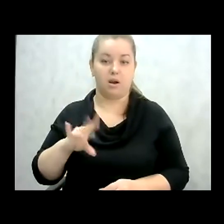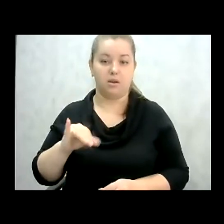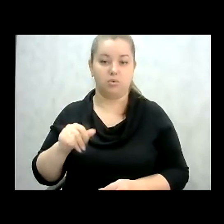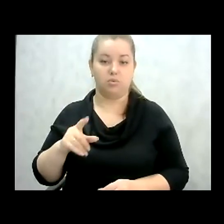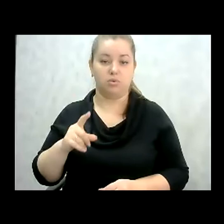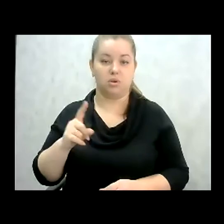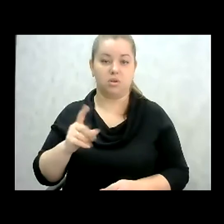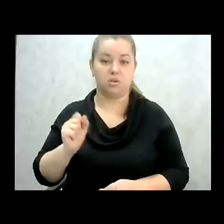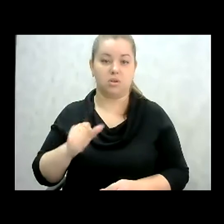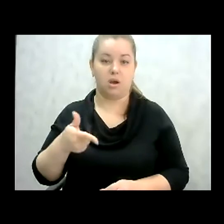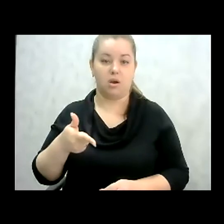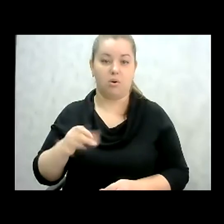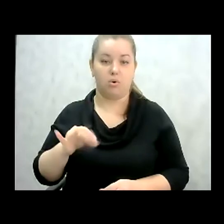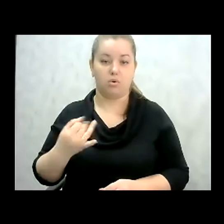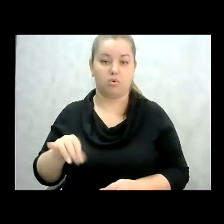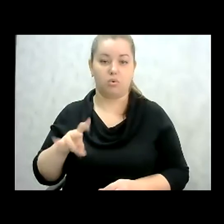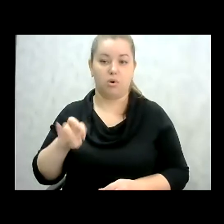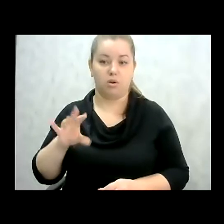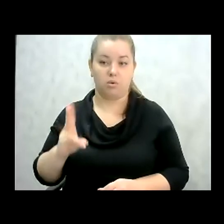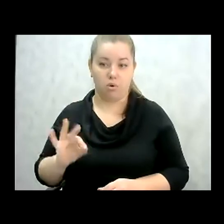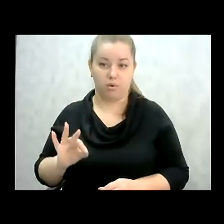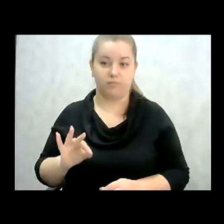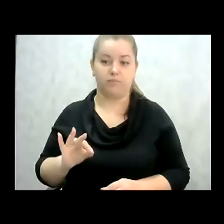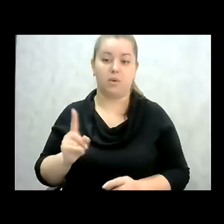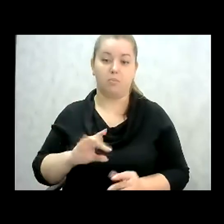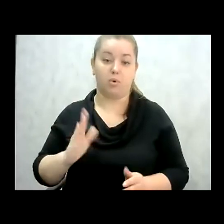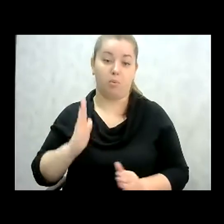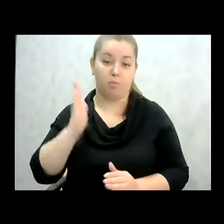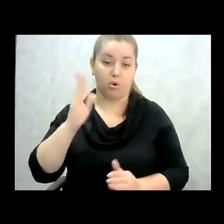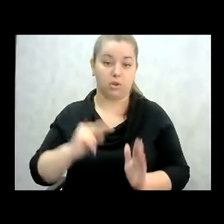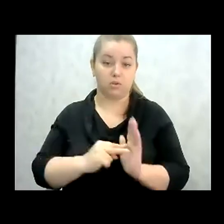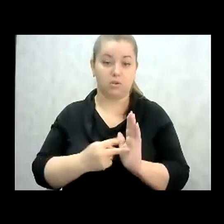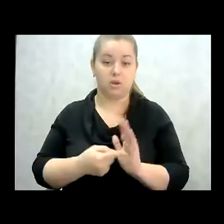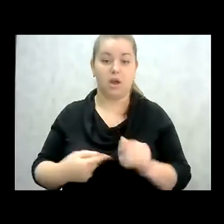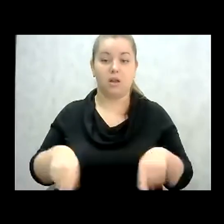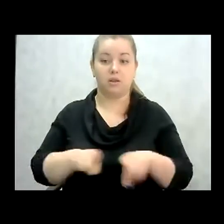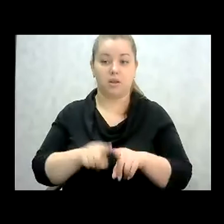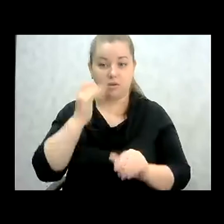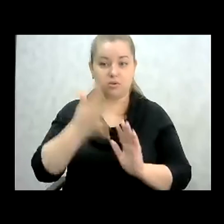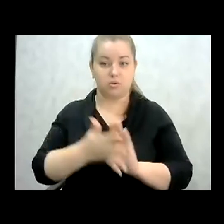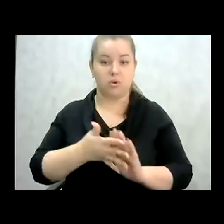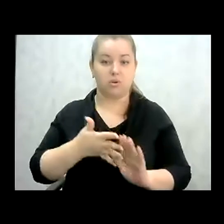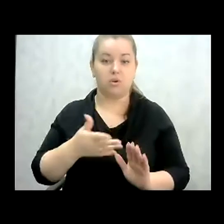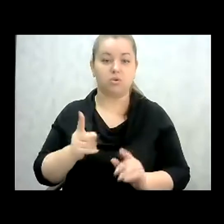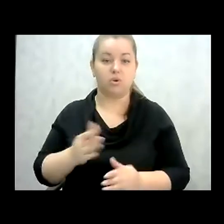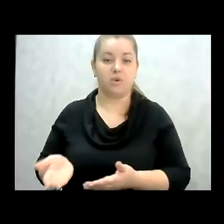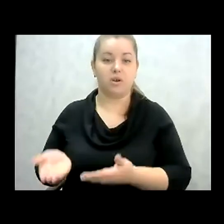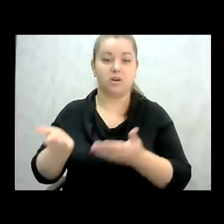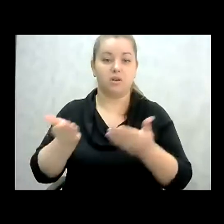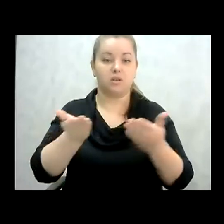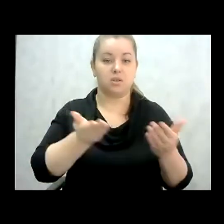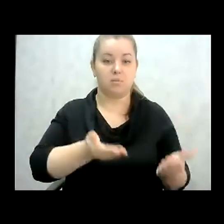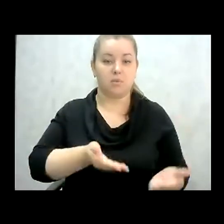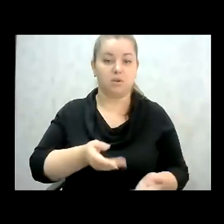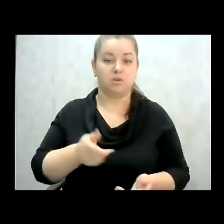today's conference in giving concrete recommendations to what the Central Election Commission can